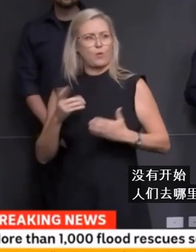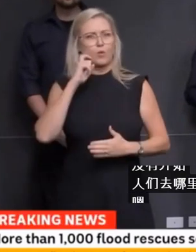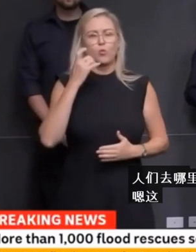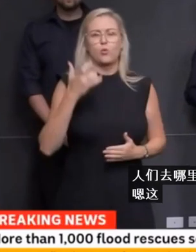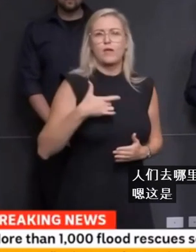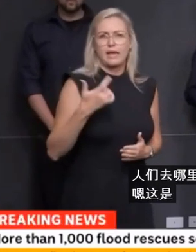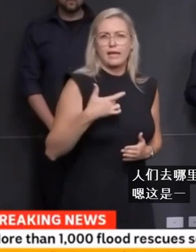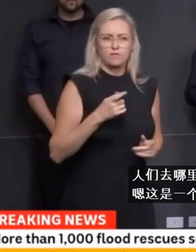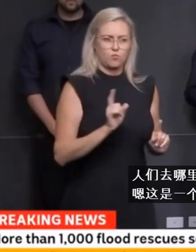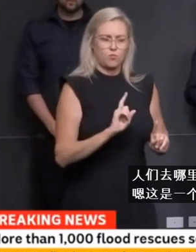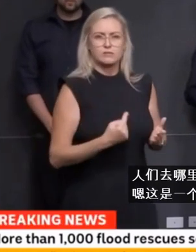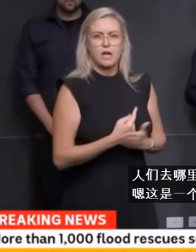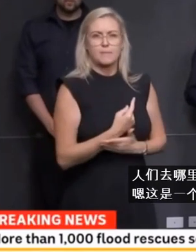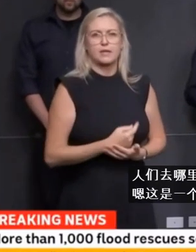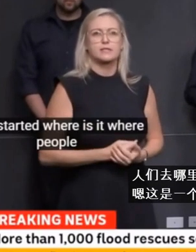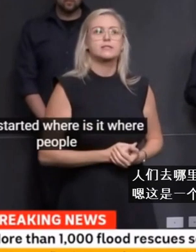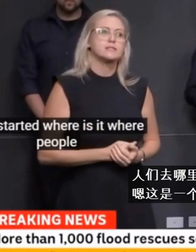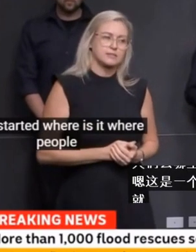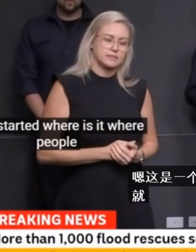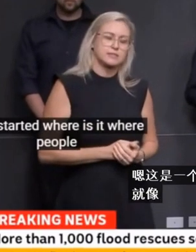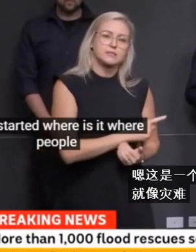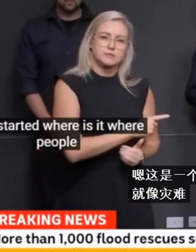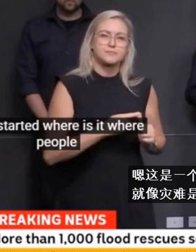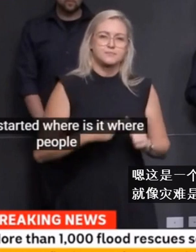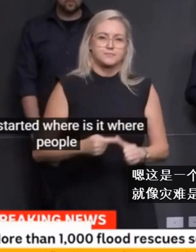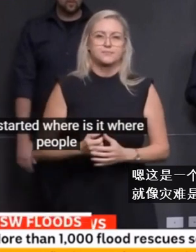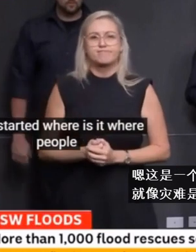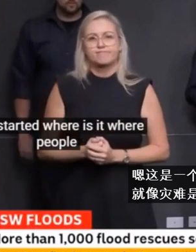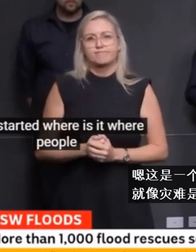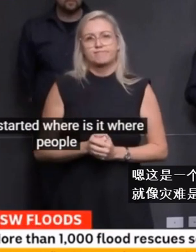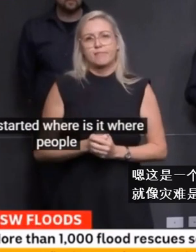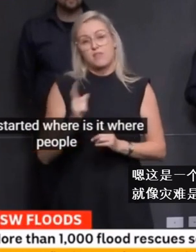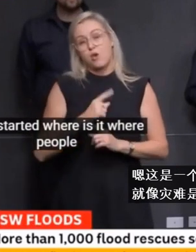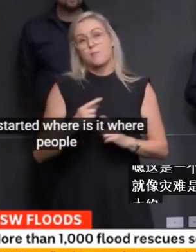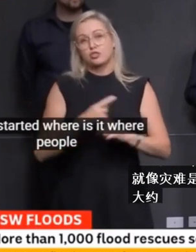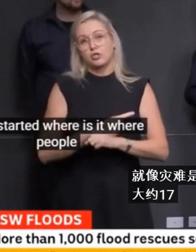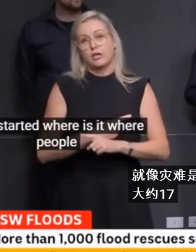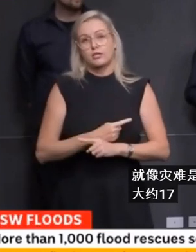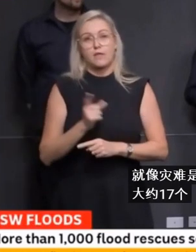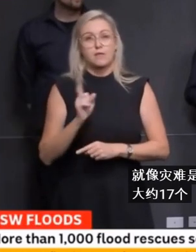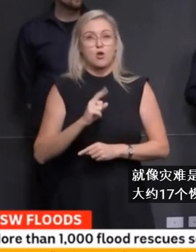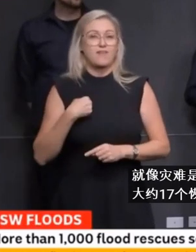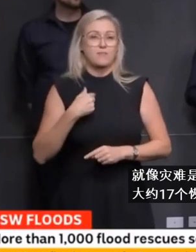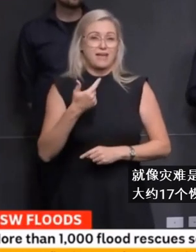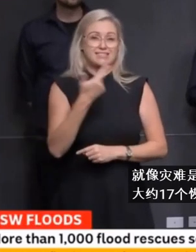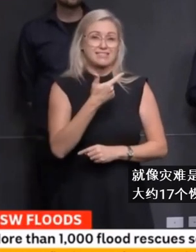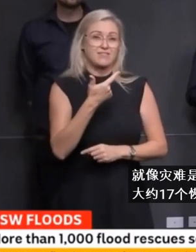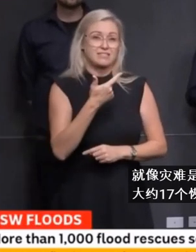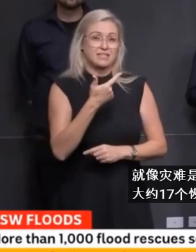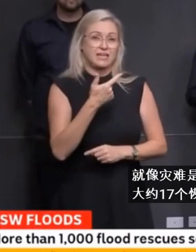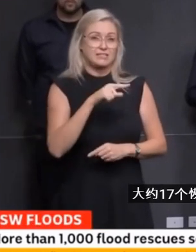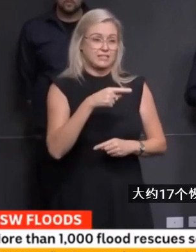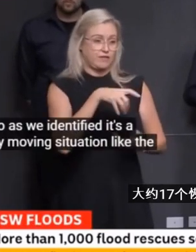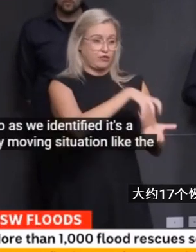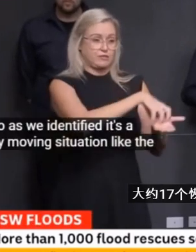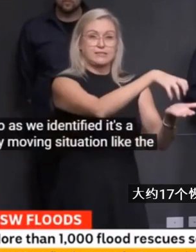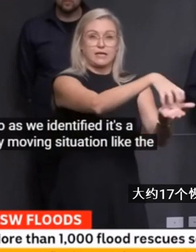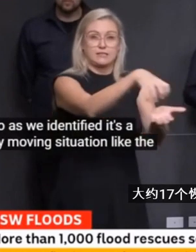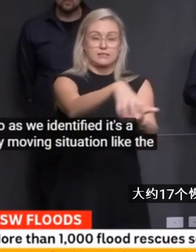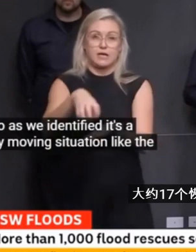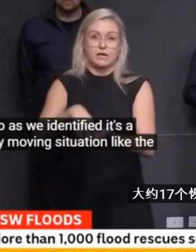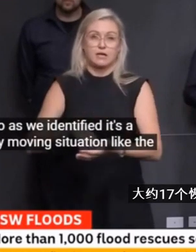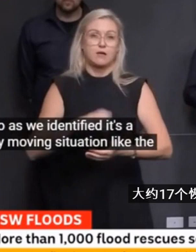identified, it's a pretty moving situation, like the disaster is. The last count was about 17 recovery centres. We formerly had